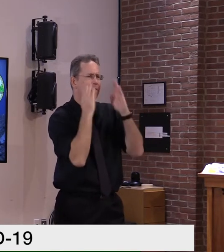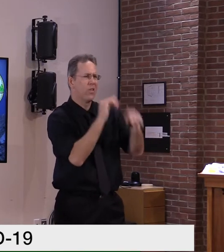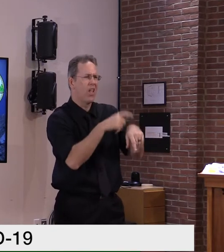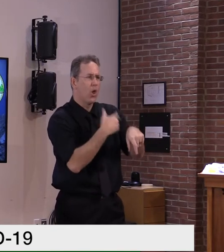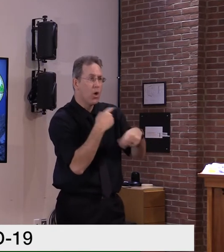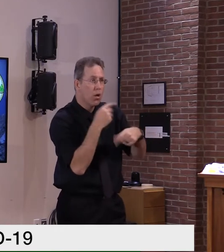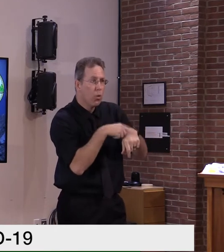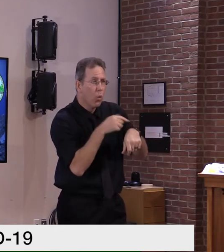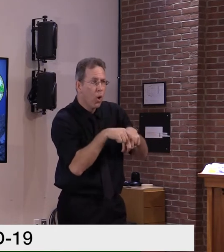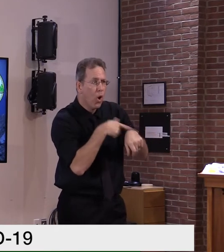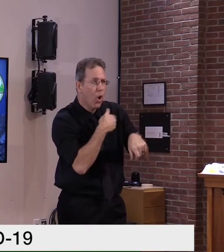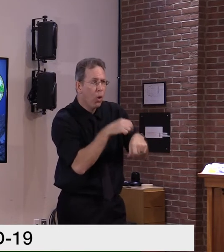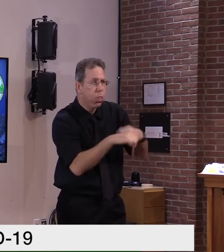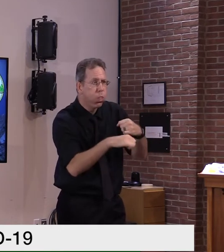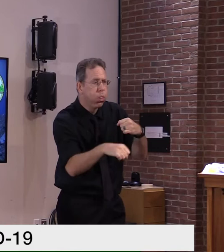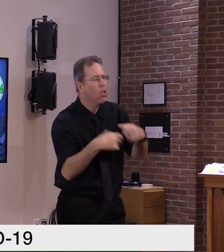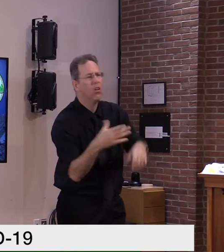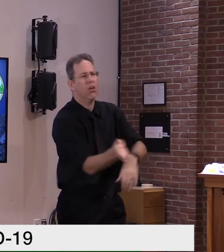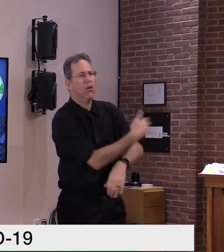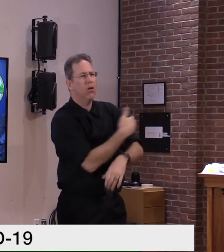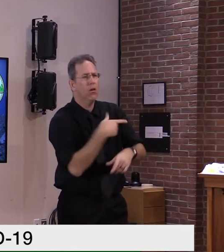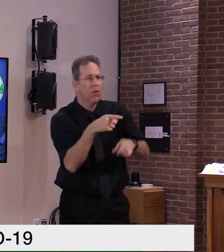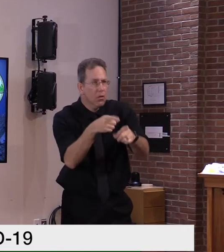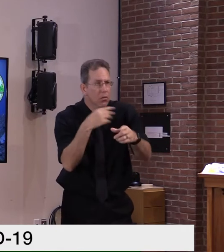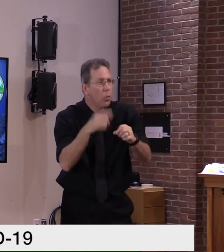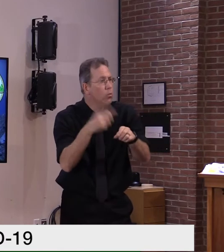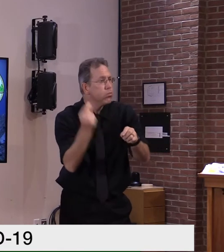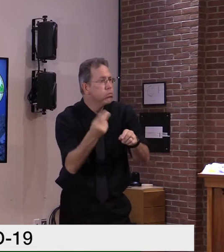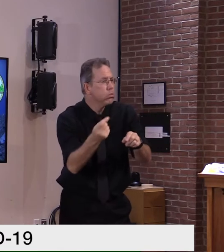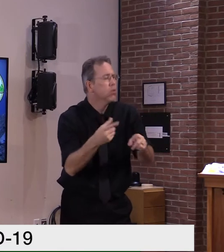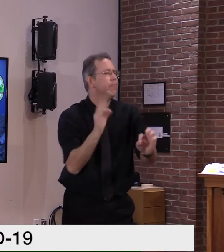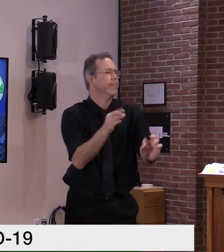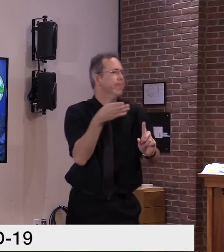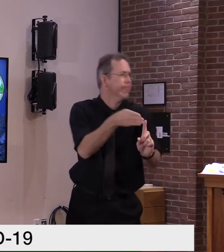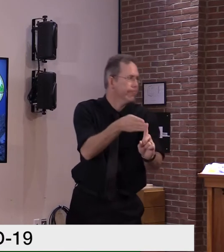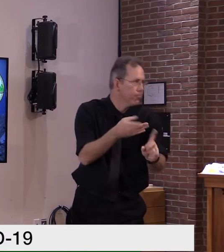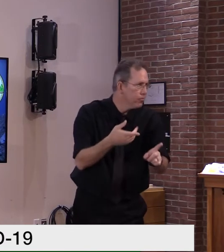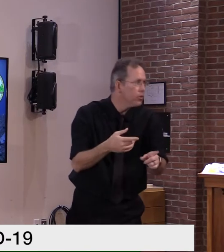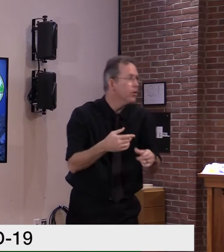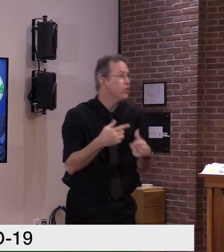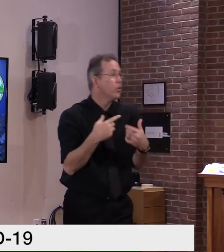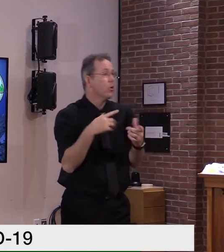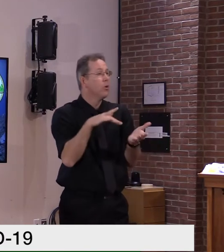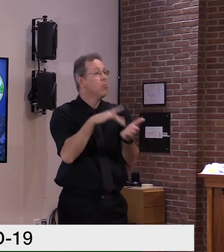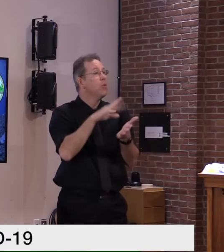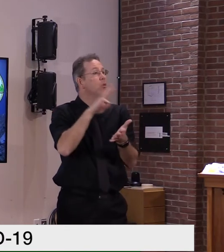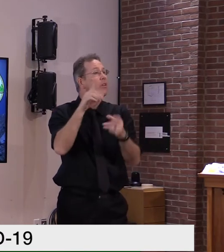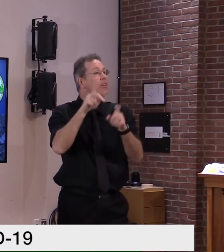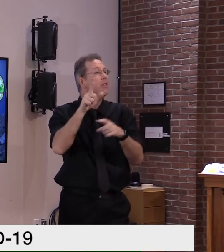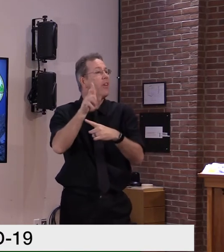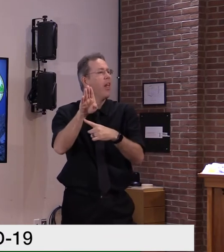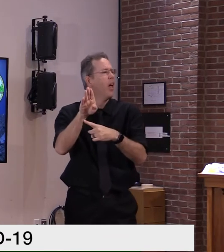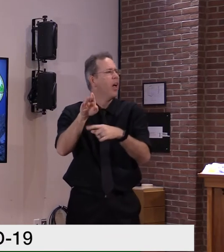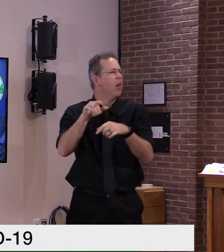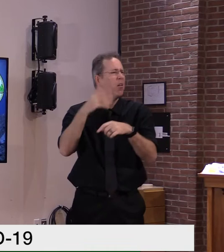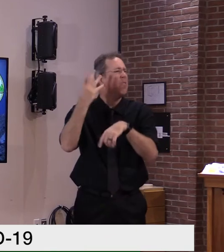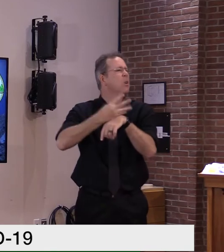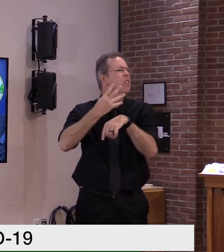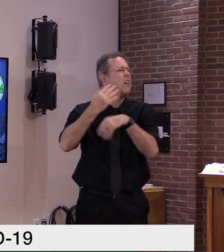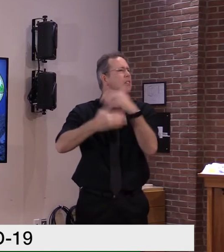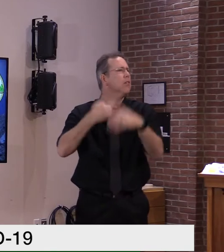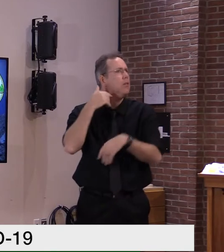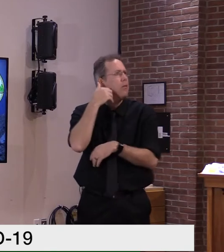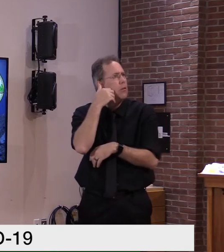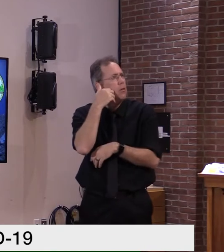that some of these Midwest labs are 4 to 5 days. The average turnaround time is 2.4,